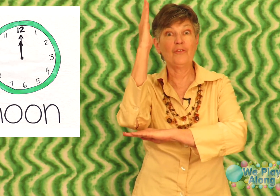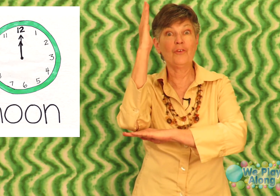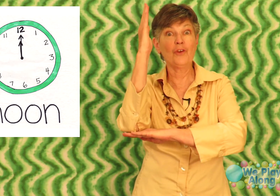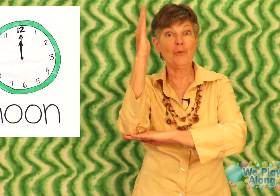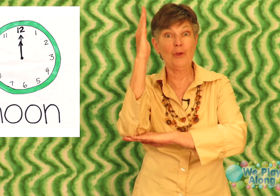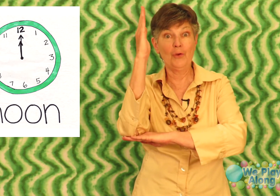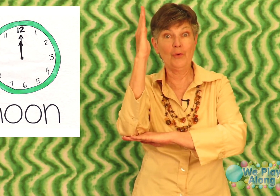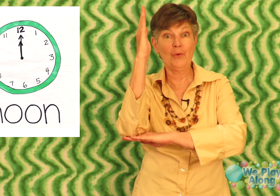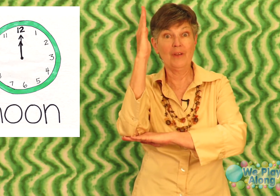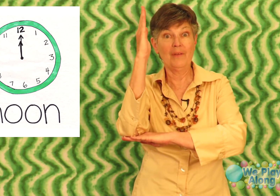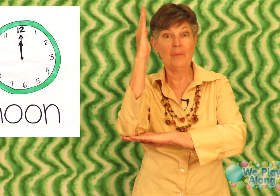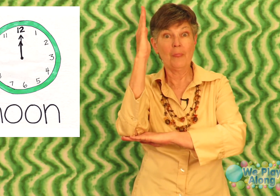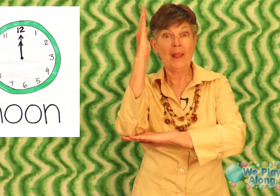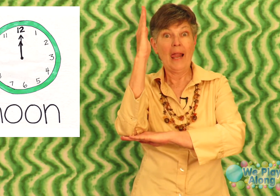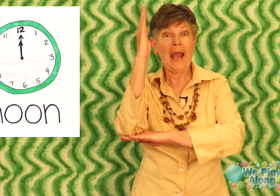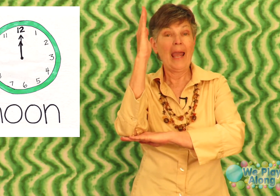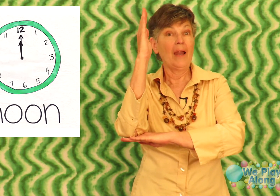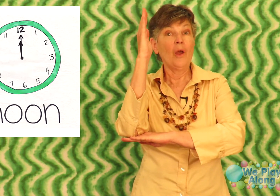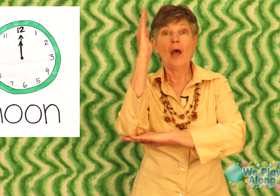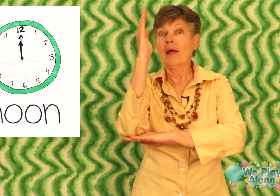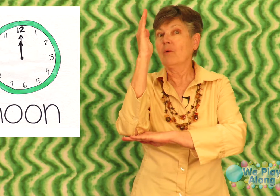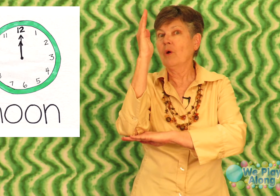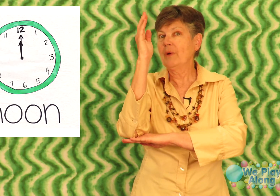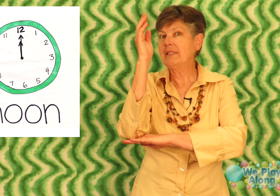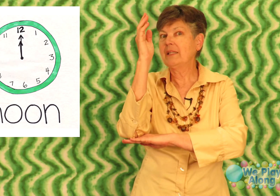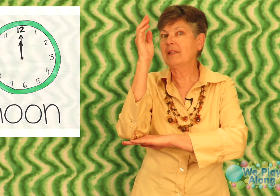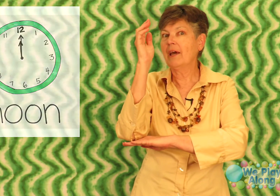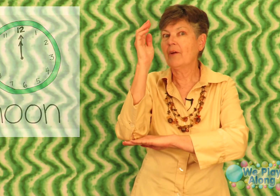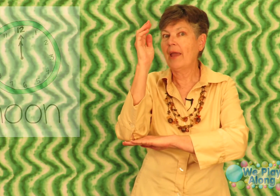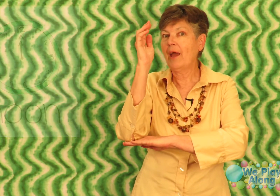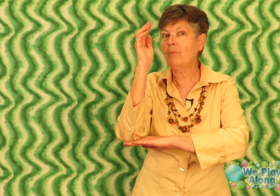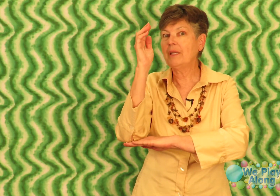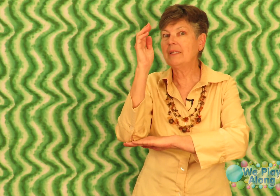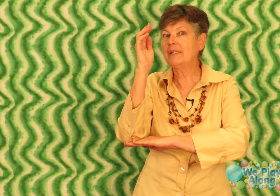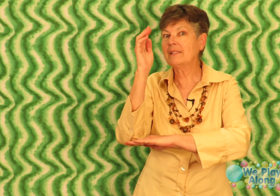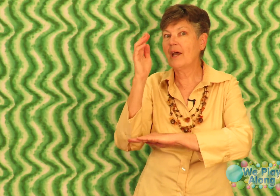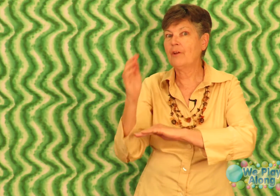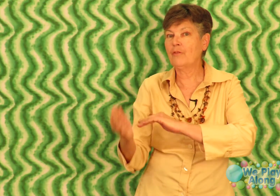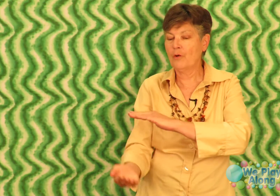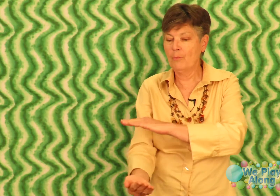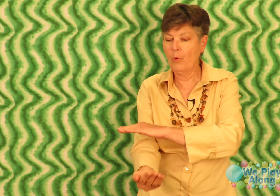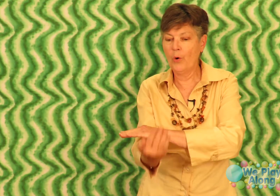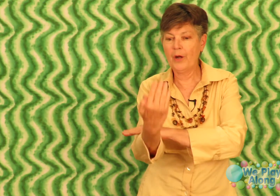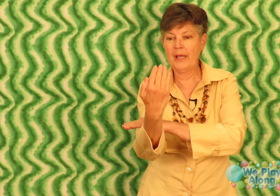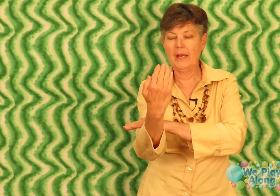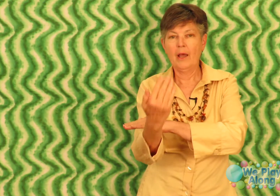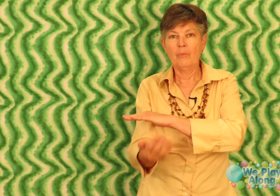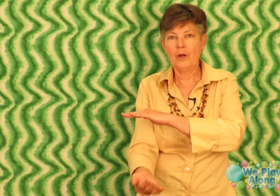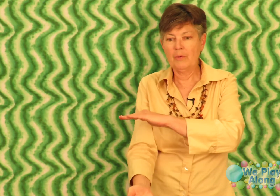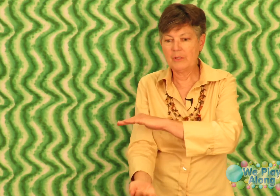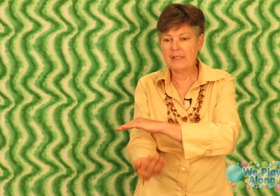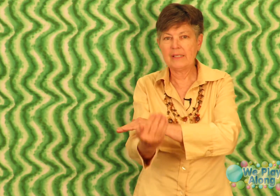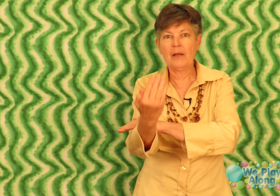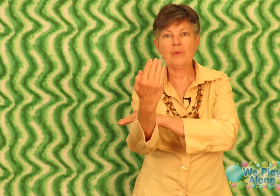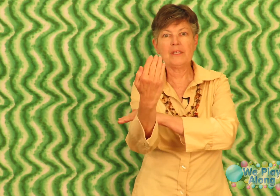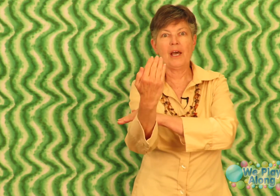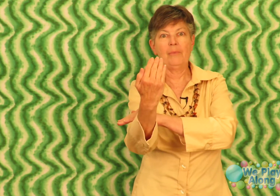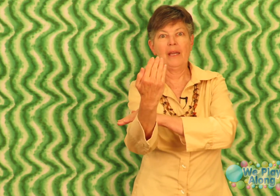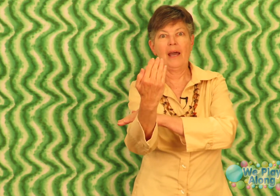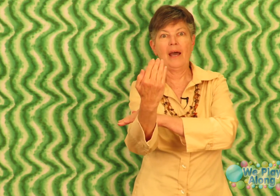for noon. And when we did the letter M, we did the sign for morning. Morning was the sun was coming